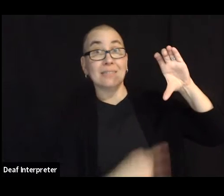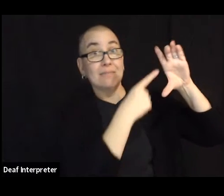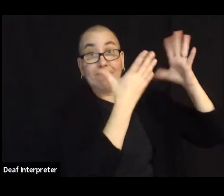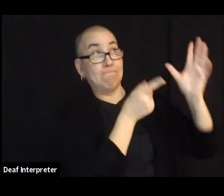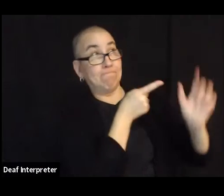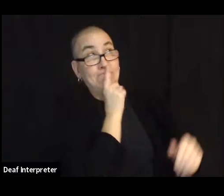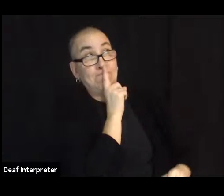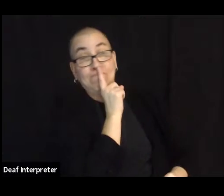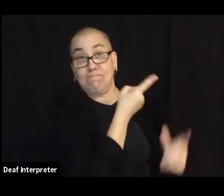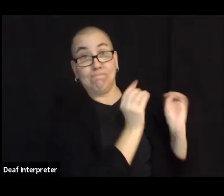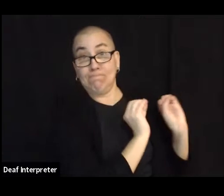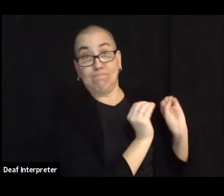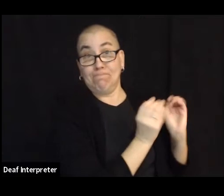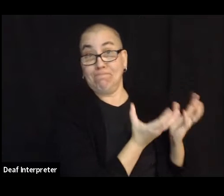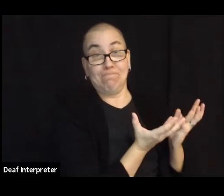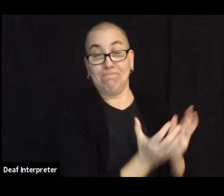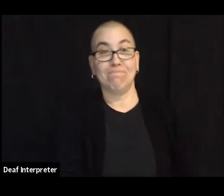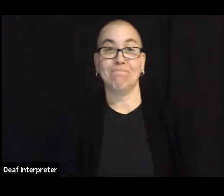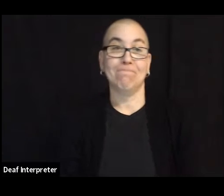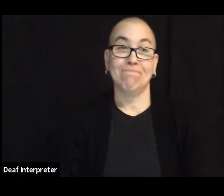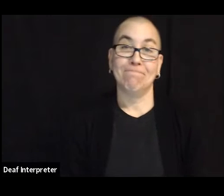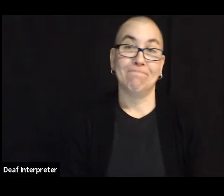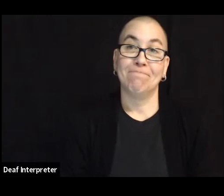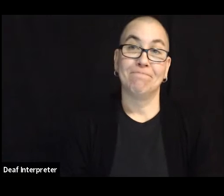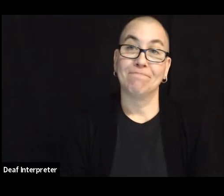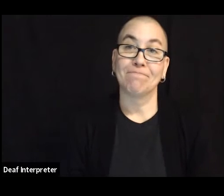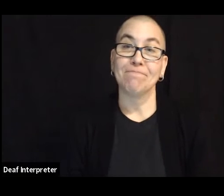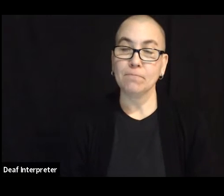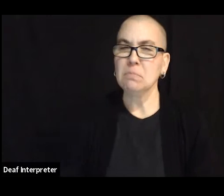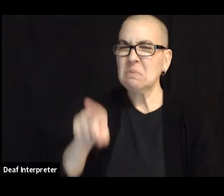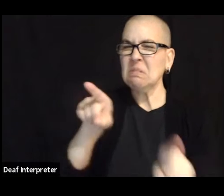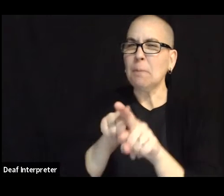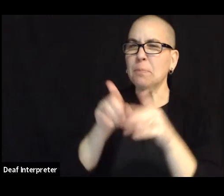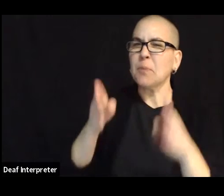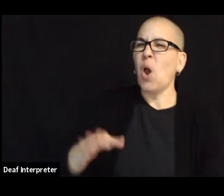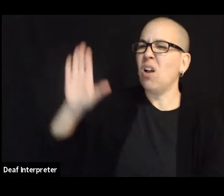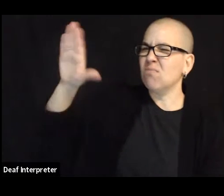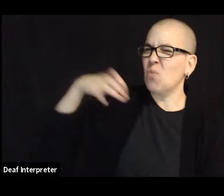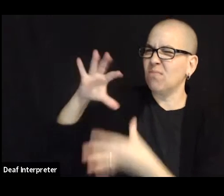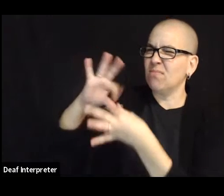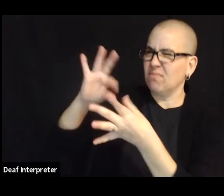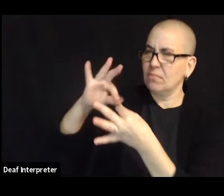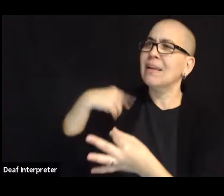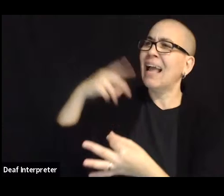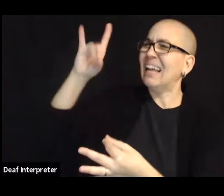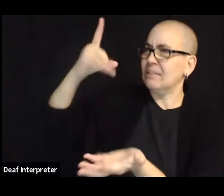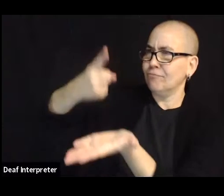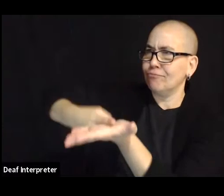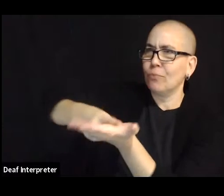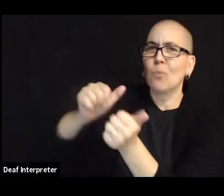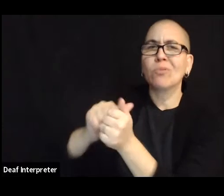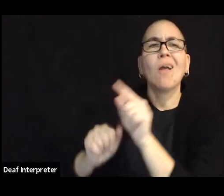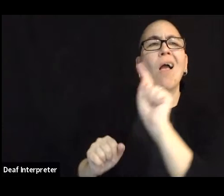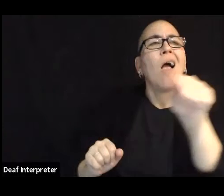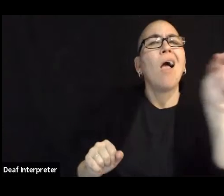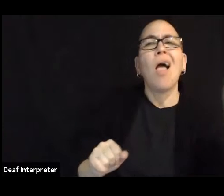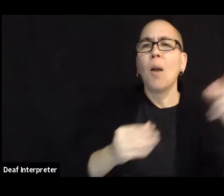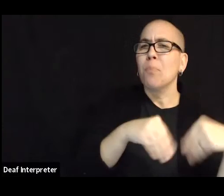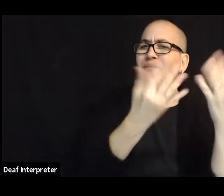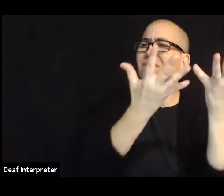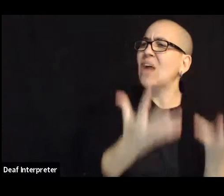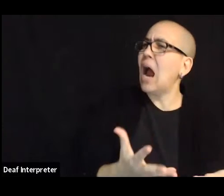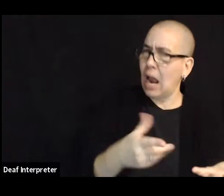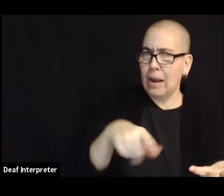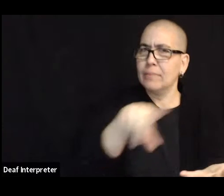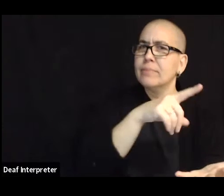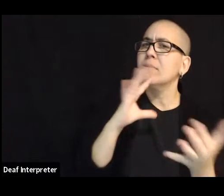Follow-up question. I talked with a couple providers yesterday. They're gradually making their way through their available healthcare